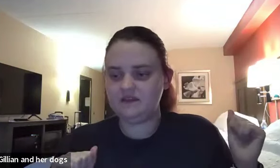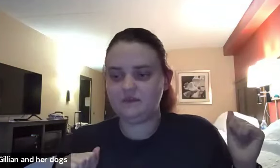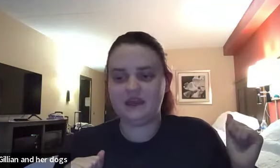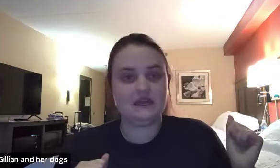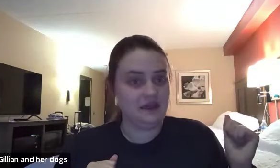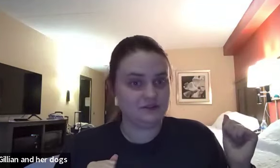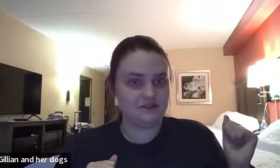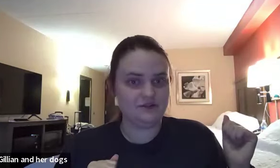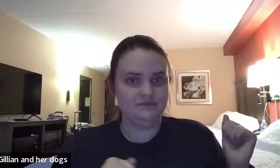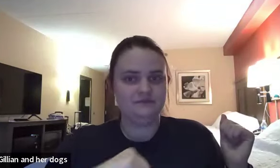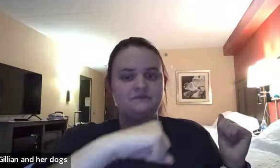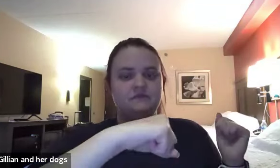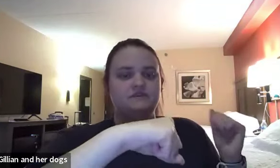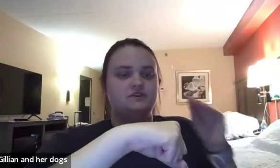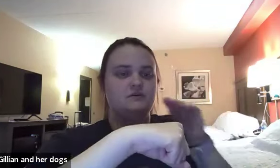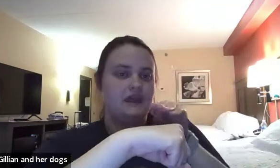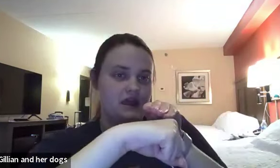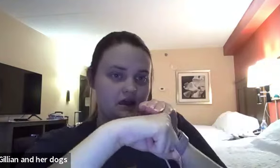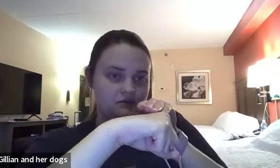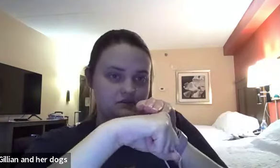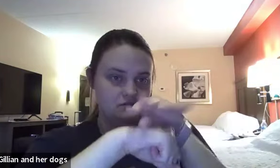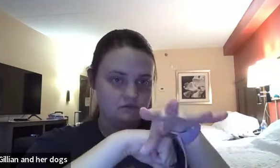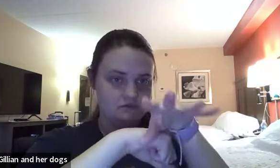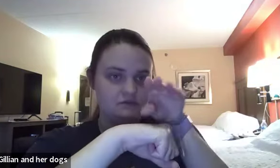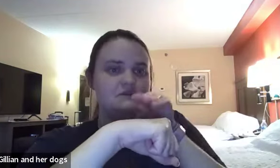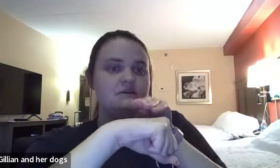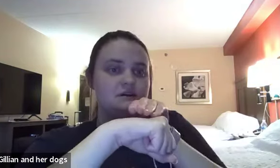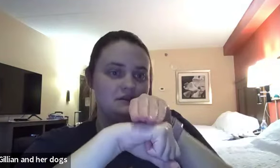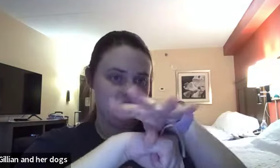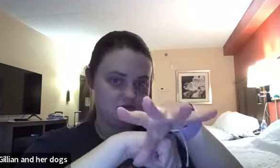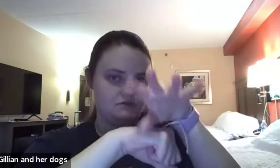we had counselor. So counsel, counsel,